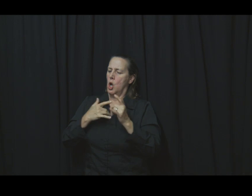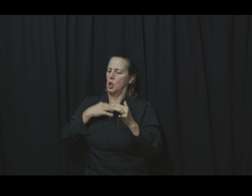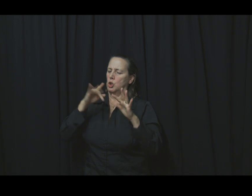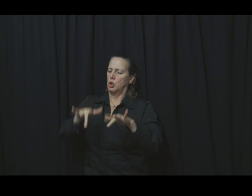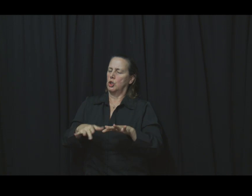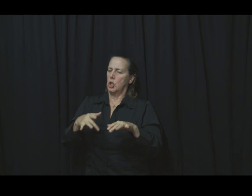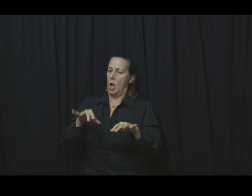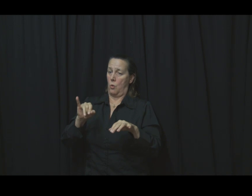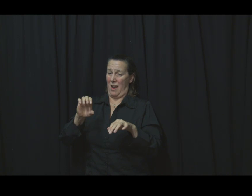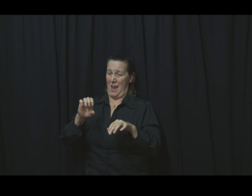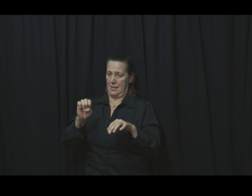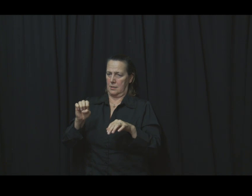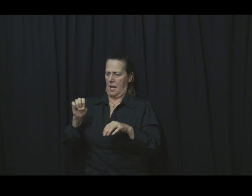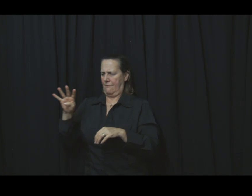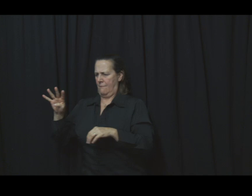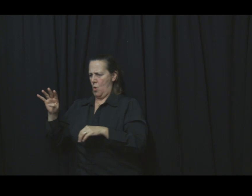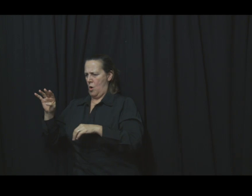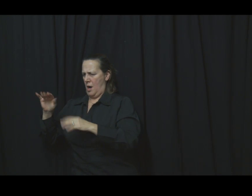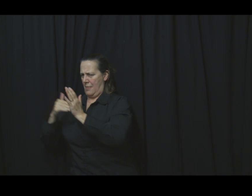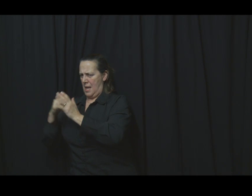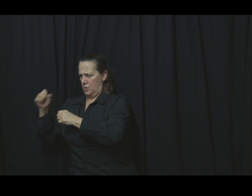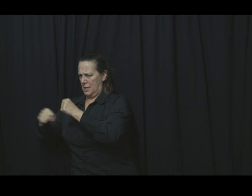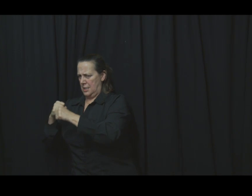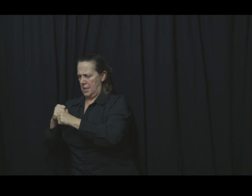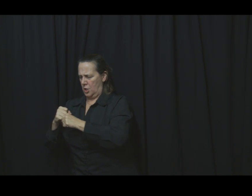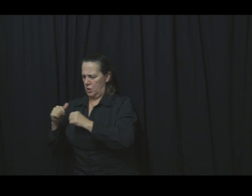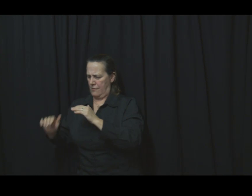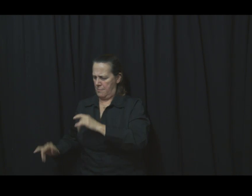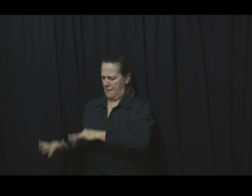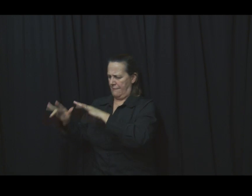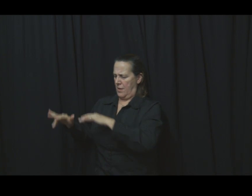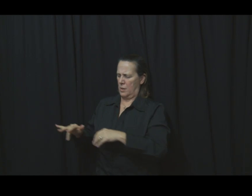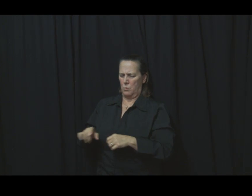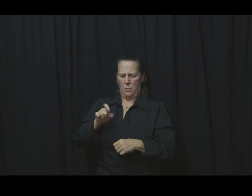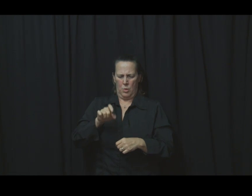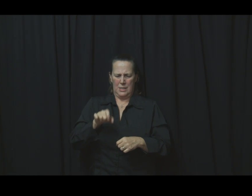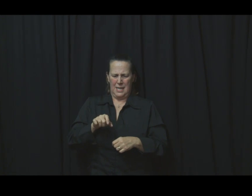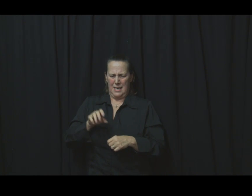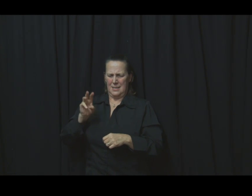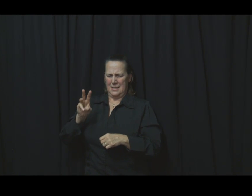4,000 years since the Great Flood. That would mean we'd need 170